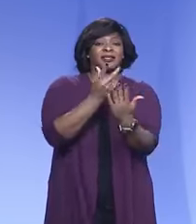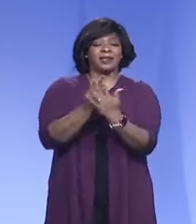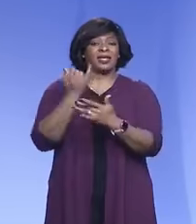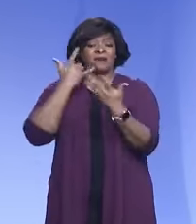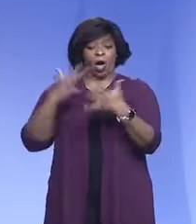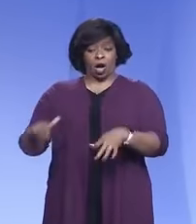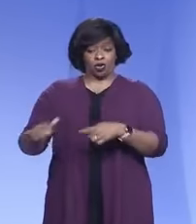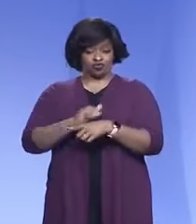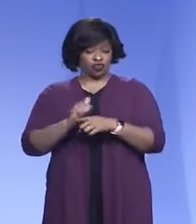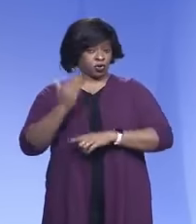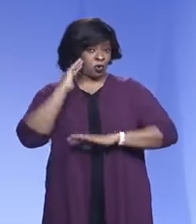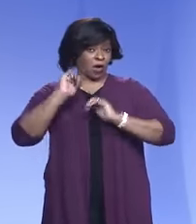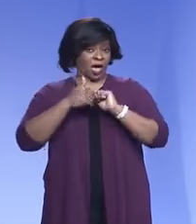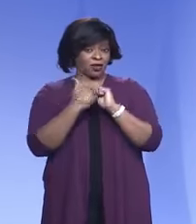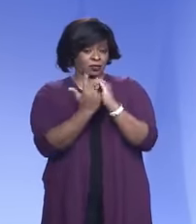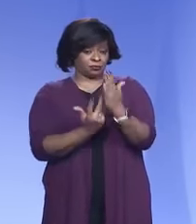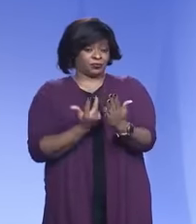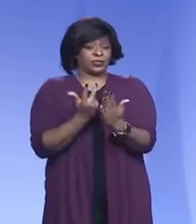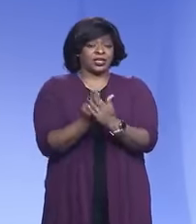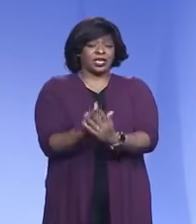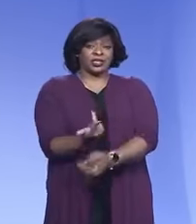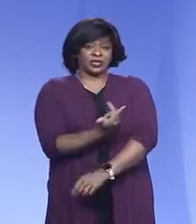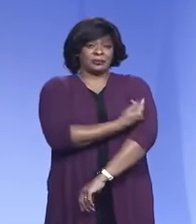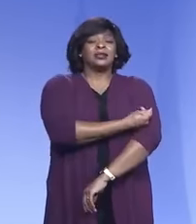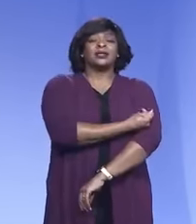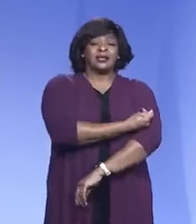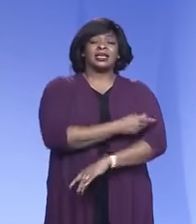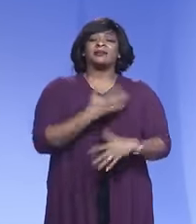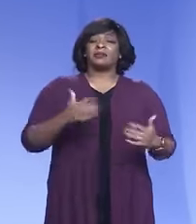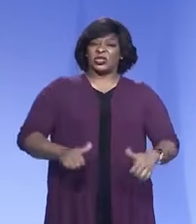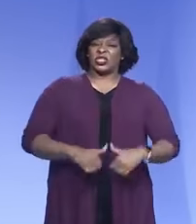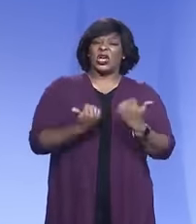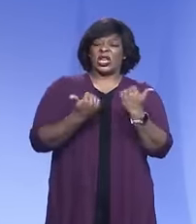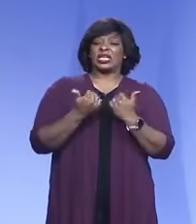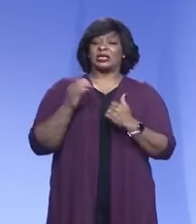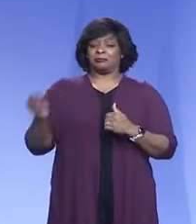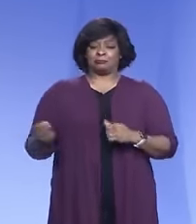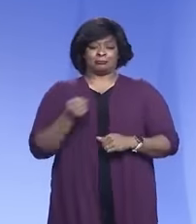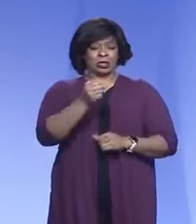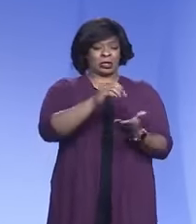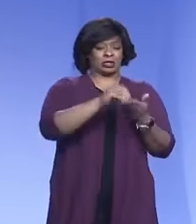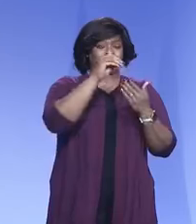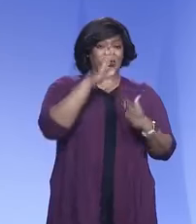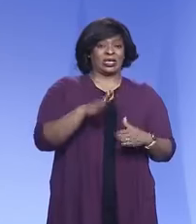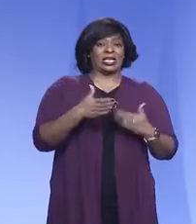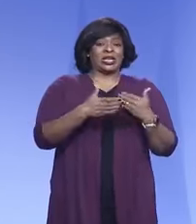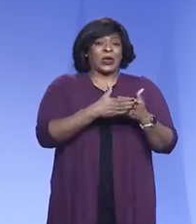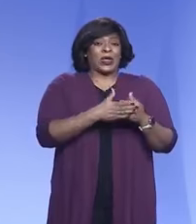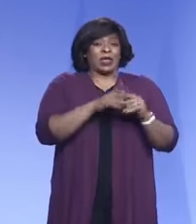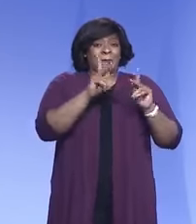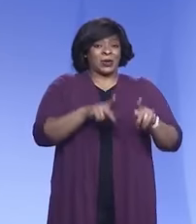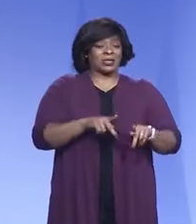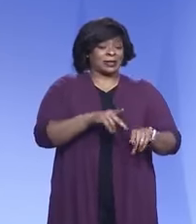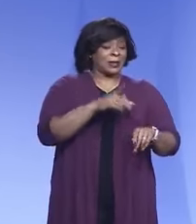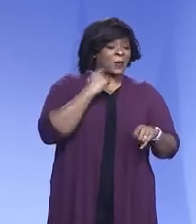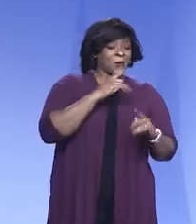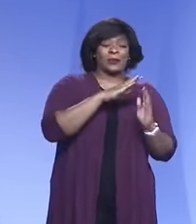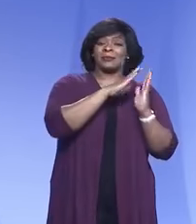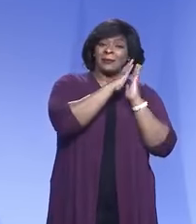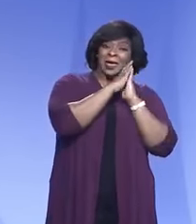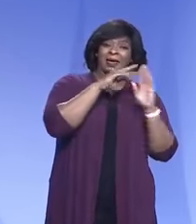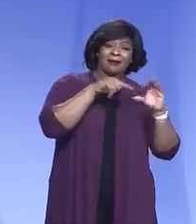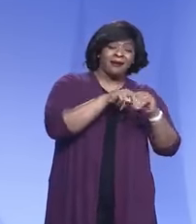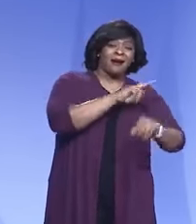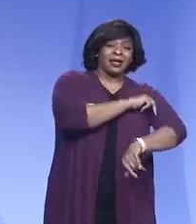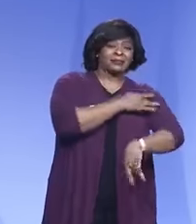trained and know how to give an injection. It may be more challenging to put that student at the bedside to provide care to a very